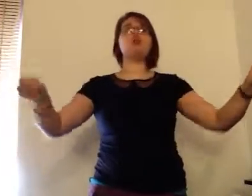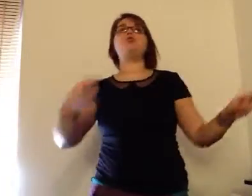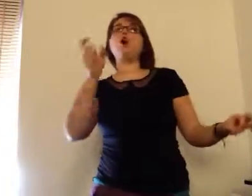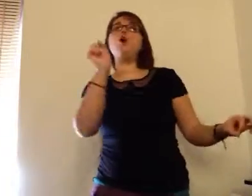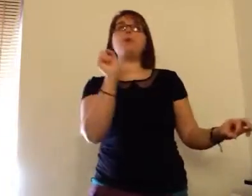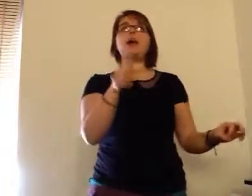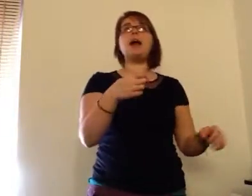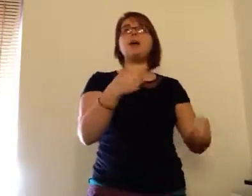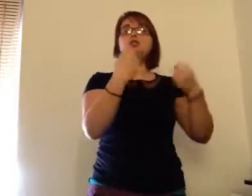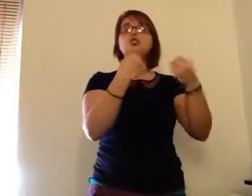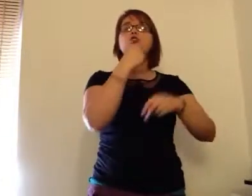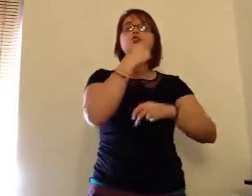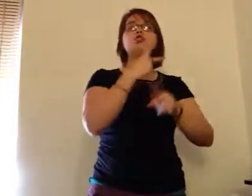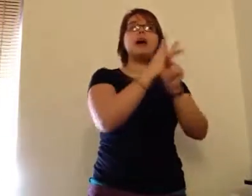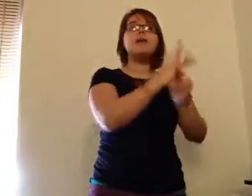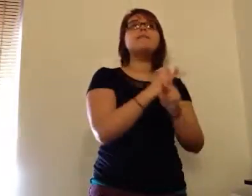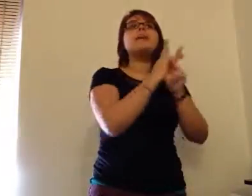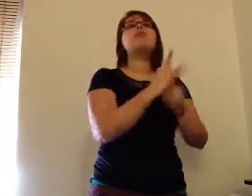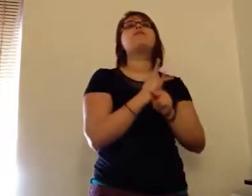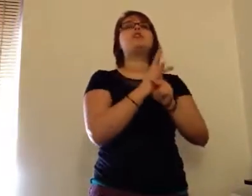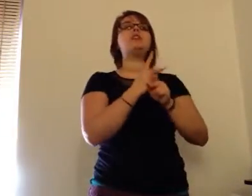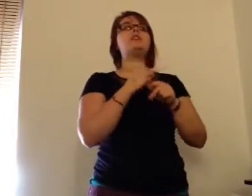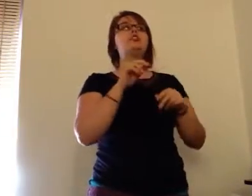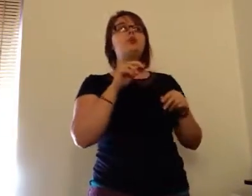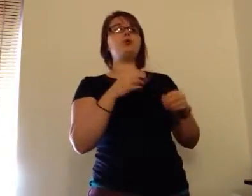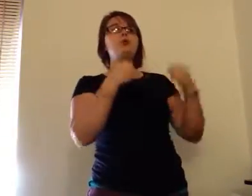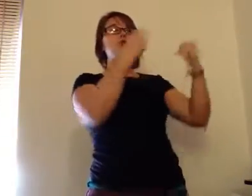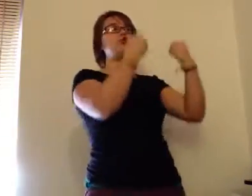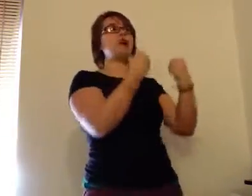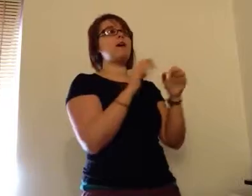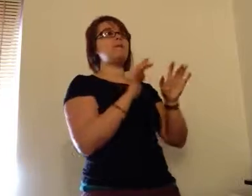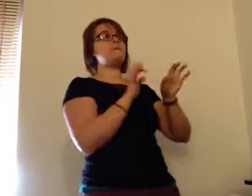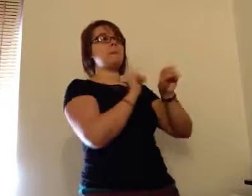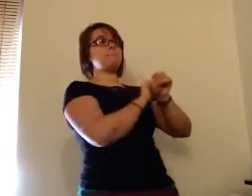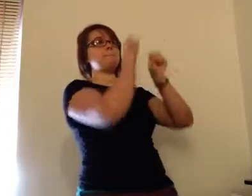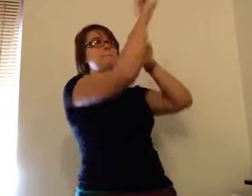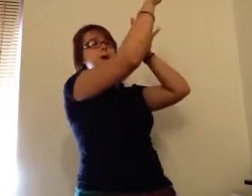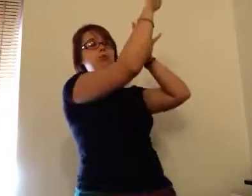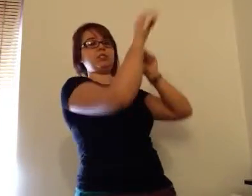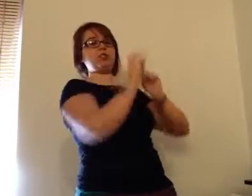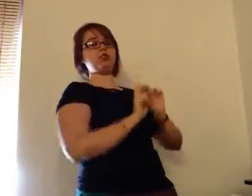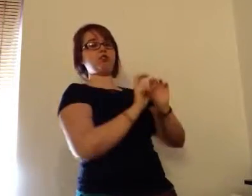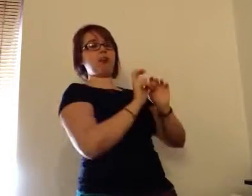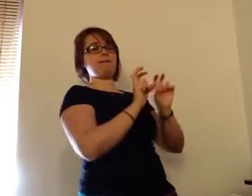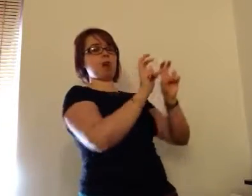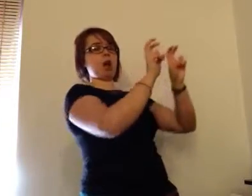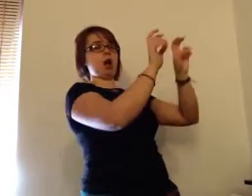mountains, and there were no guardrails. And I didn't know what those were, but I knew when they were missing.